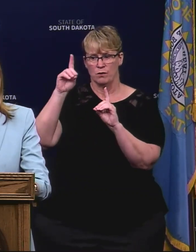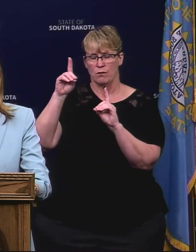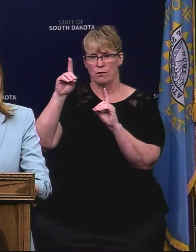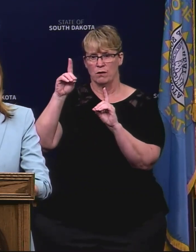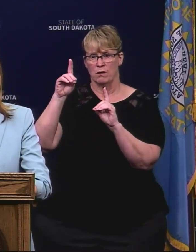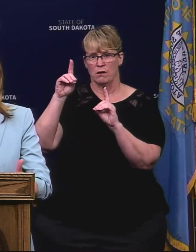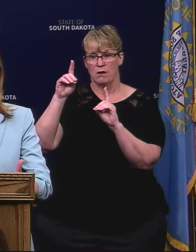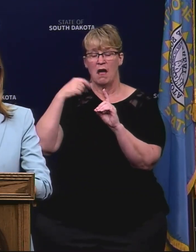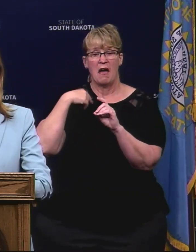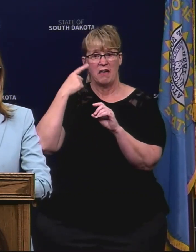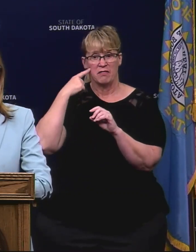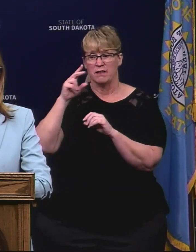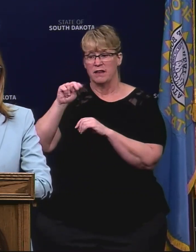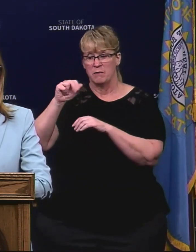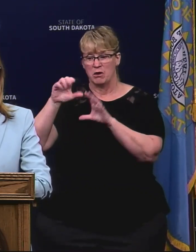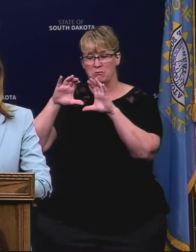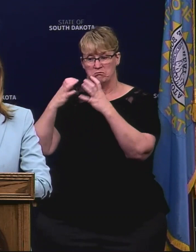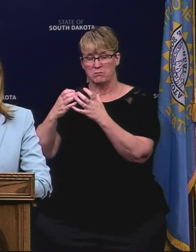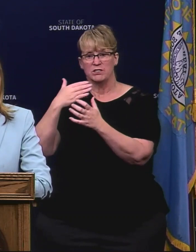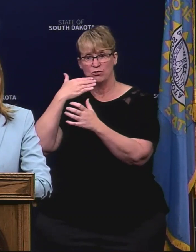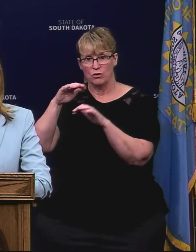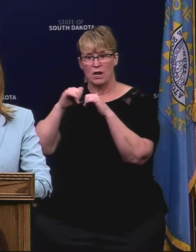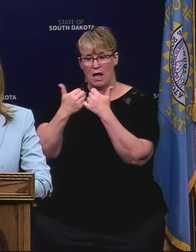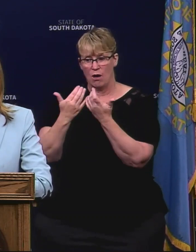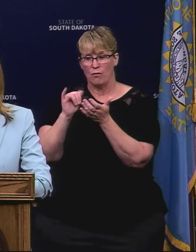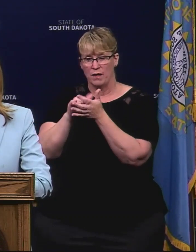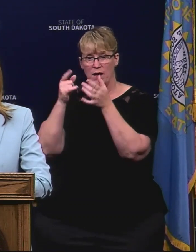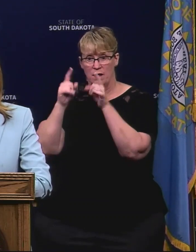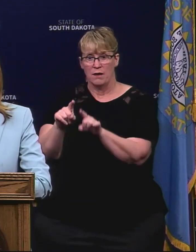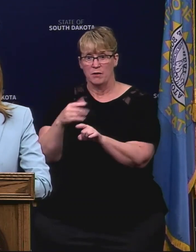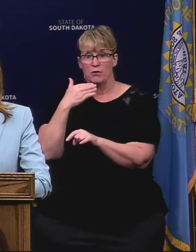by all accounts, I think the tribe was really pleased with how that turned out.